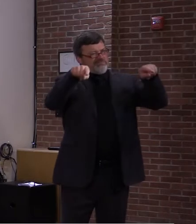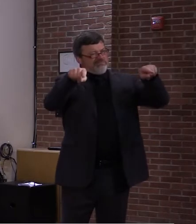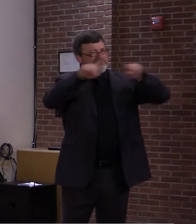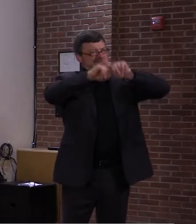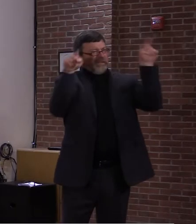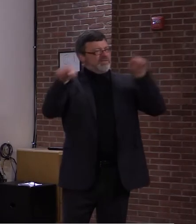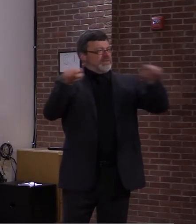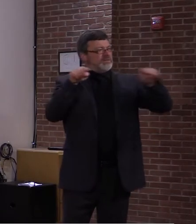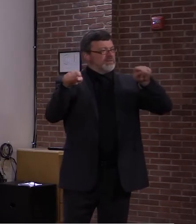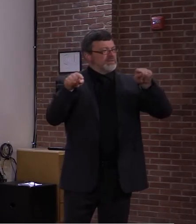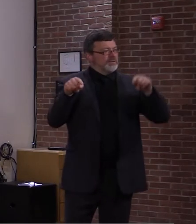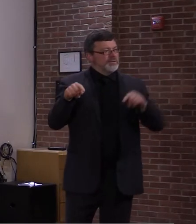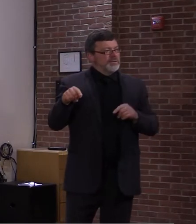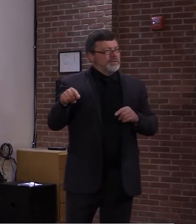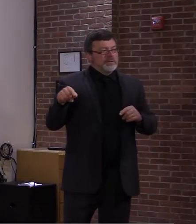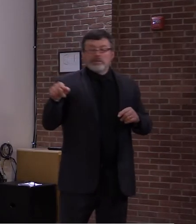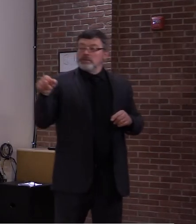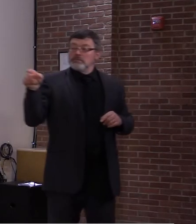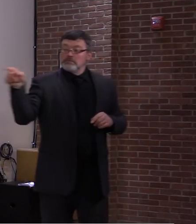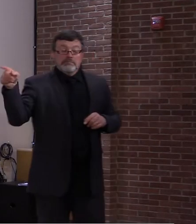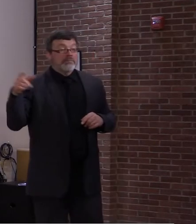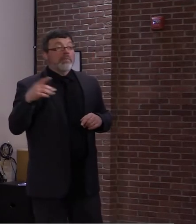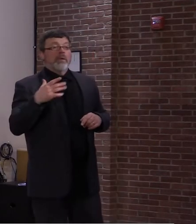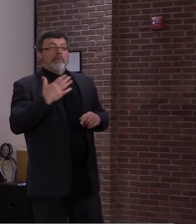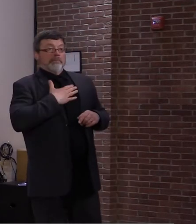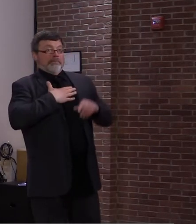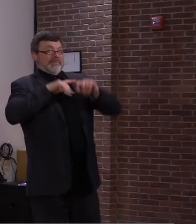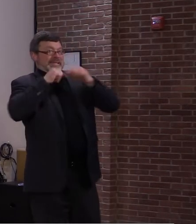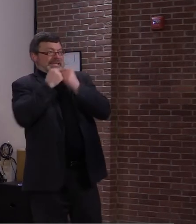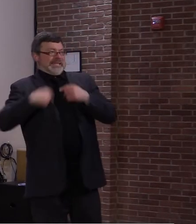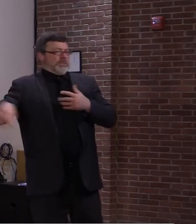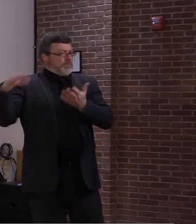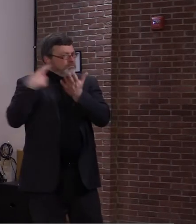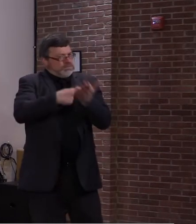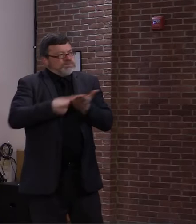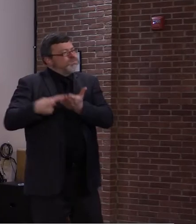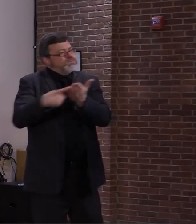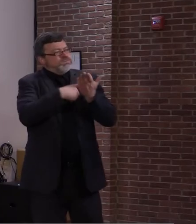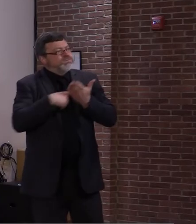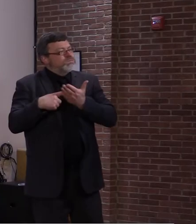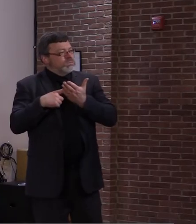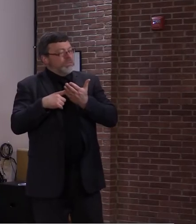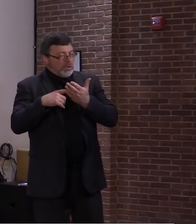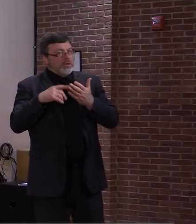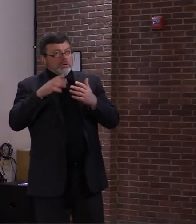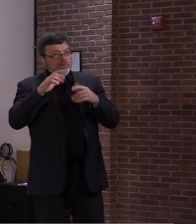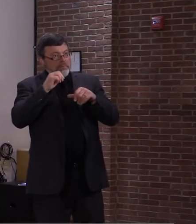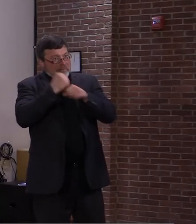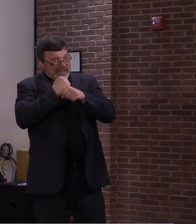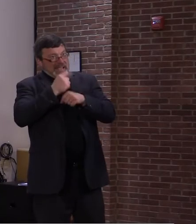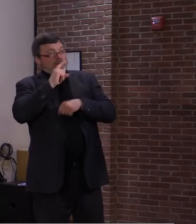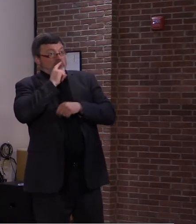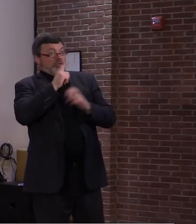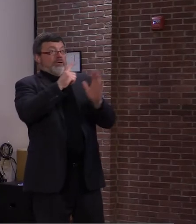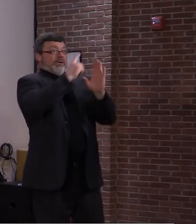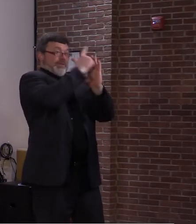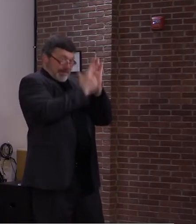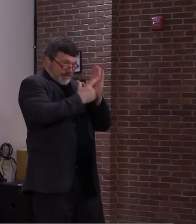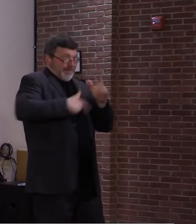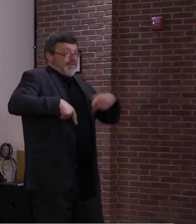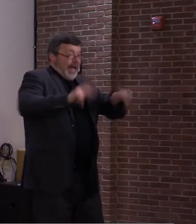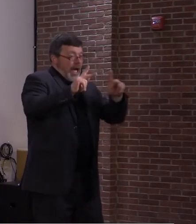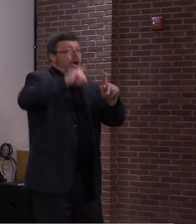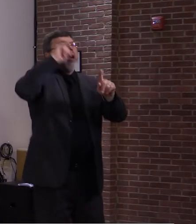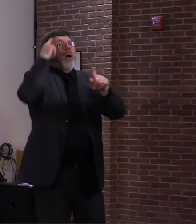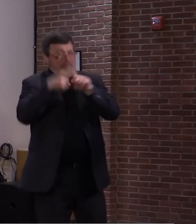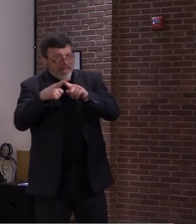that we were doing everything we can to provide those services, particularly for the rural parts of the state. I mean, this is